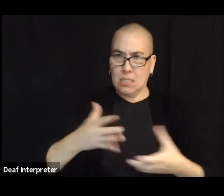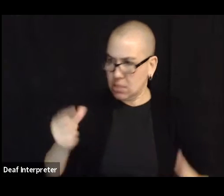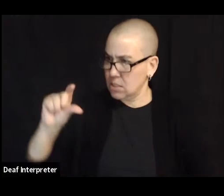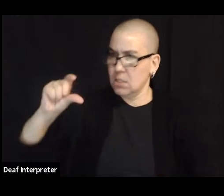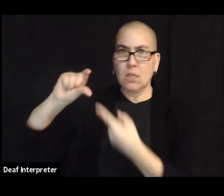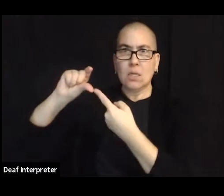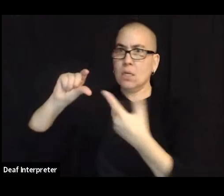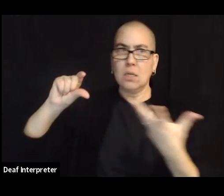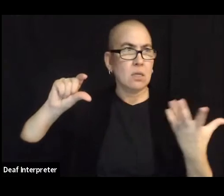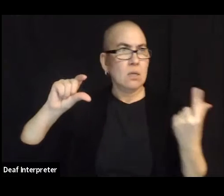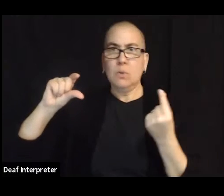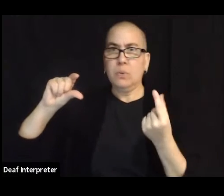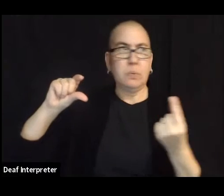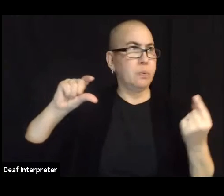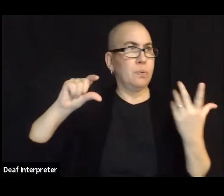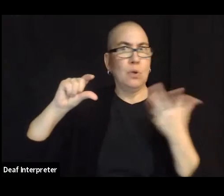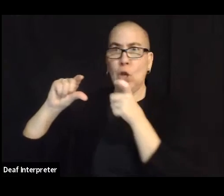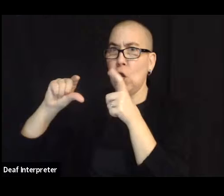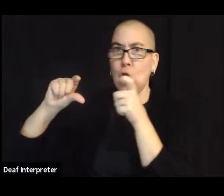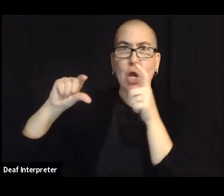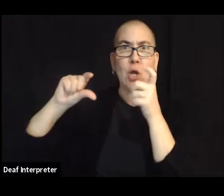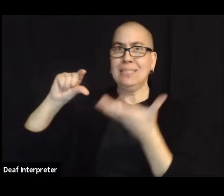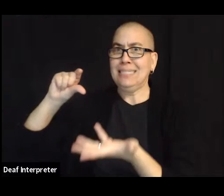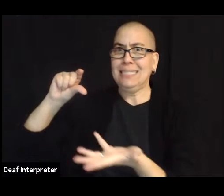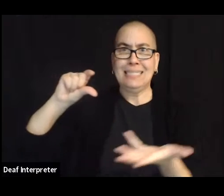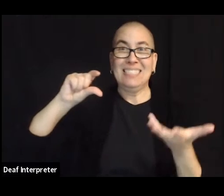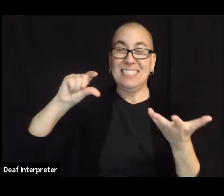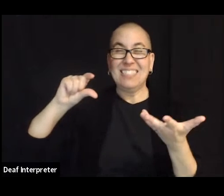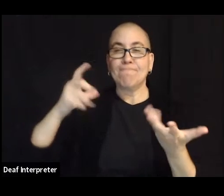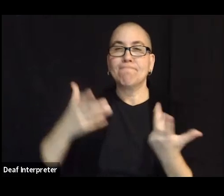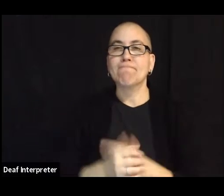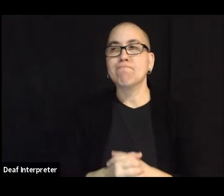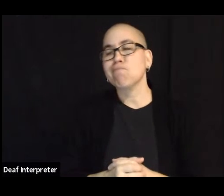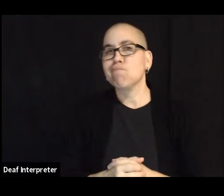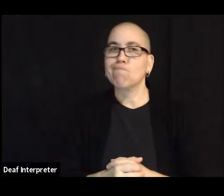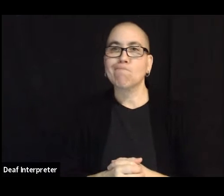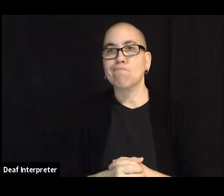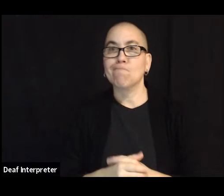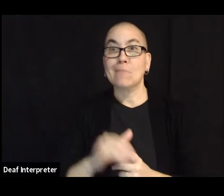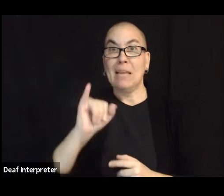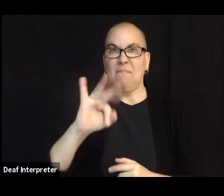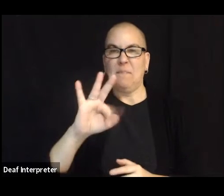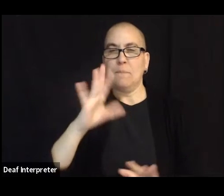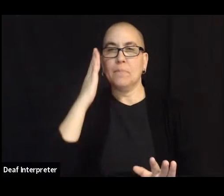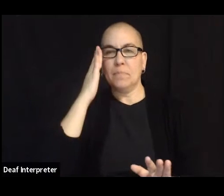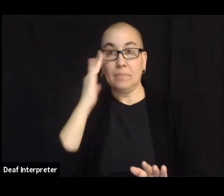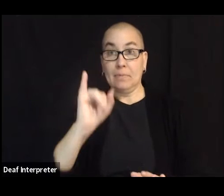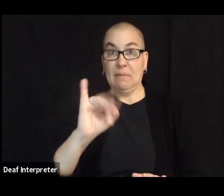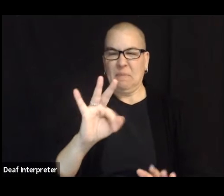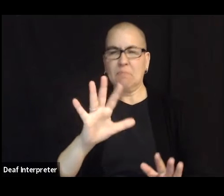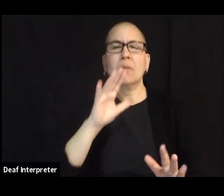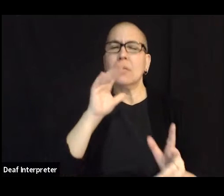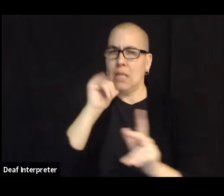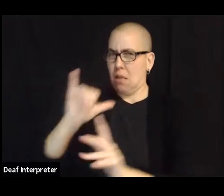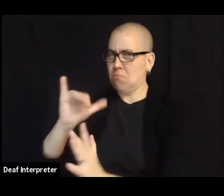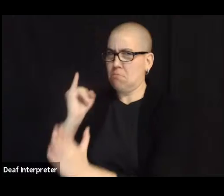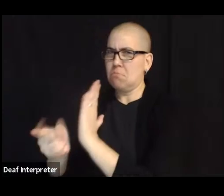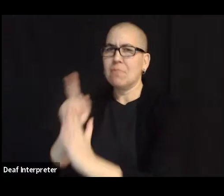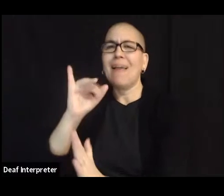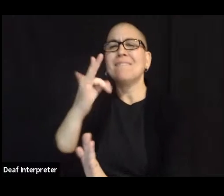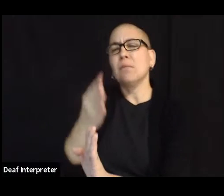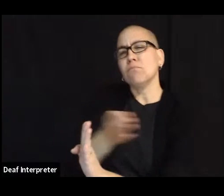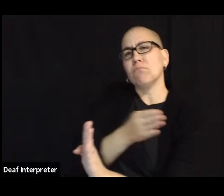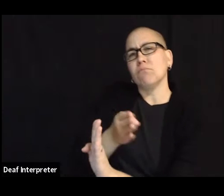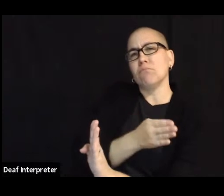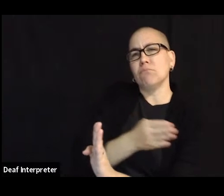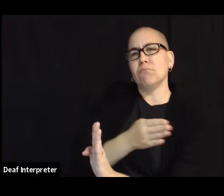planful about not following the guidance. Our goal is really to make sure that everyone who is at risk or